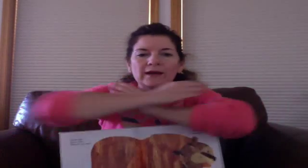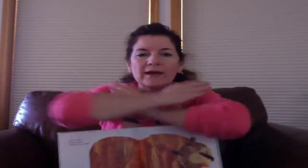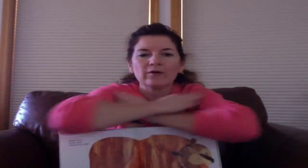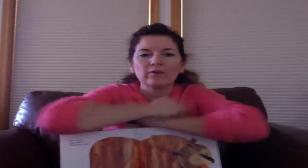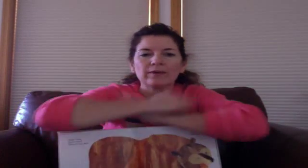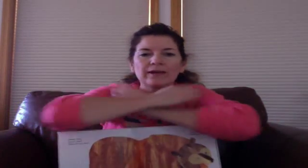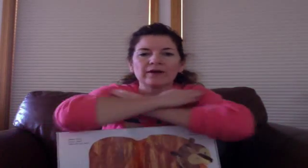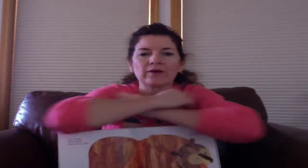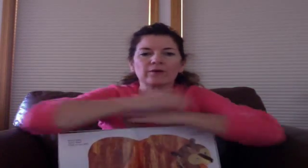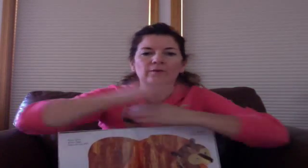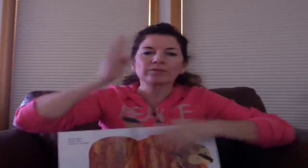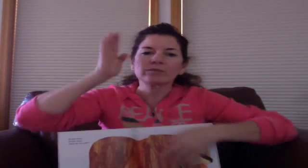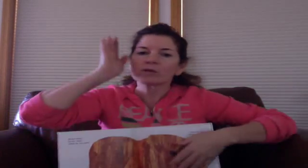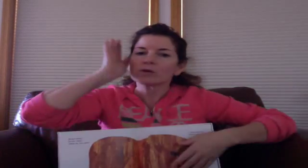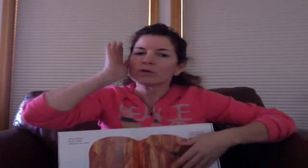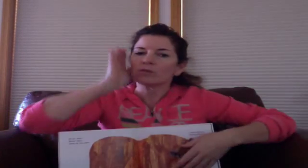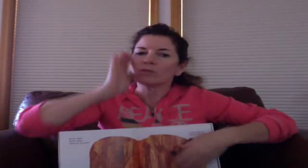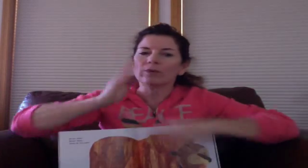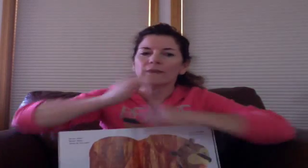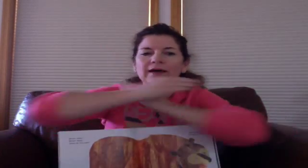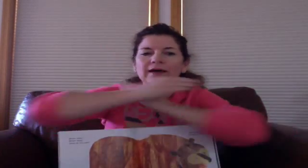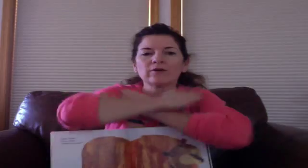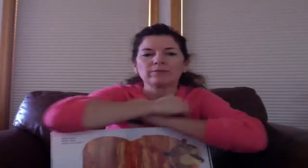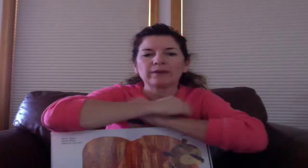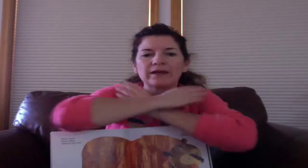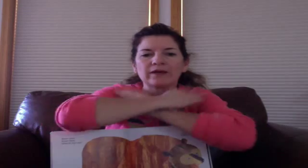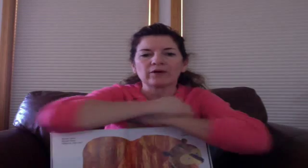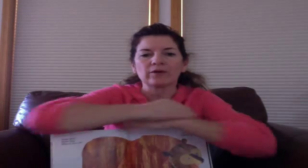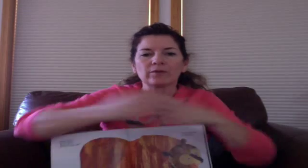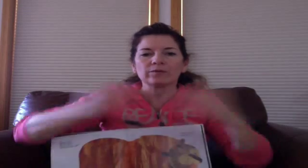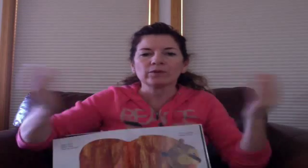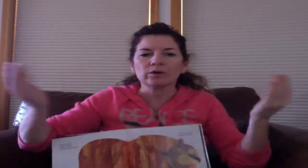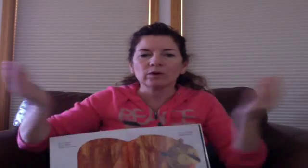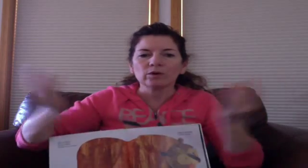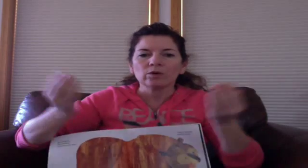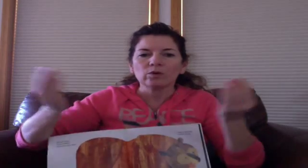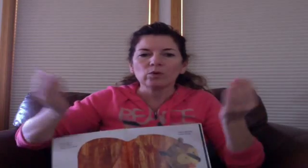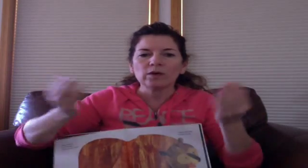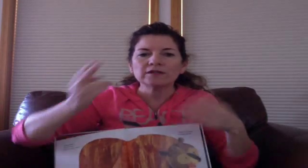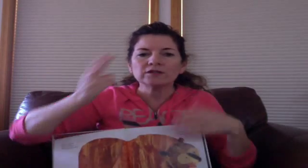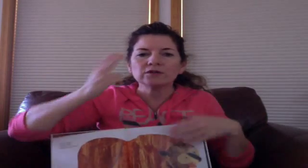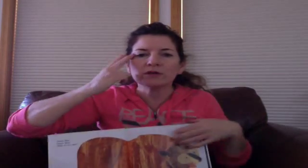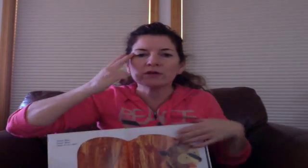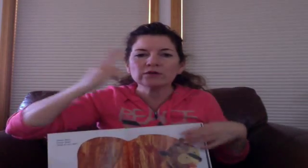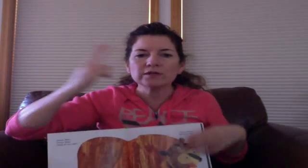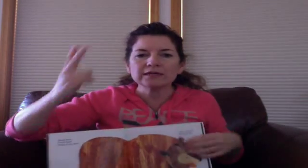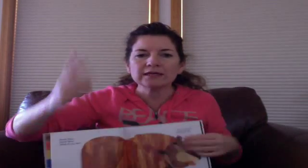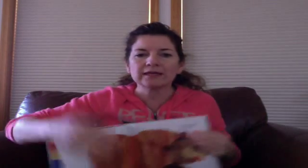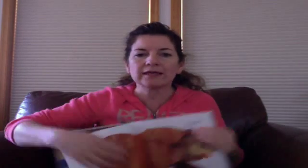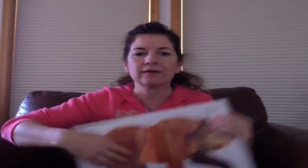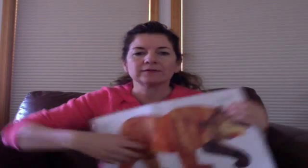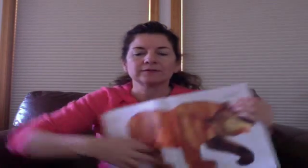Brown bear, brown bear, what do you see?